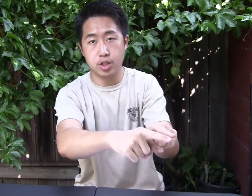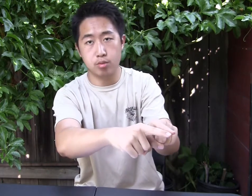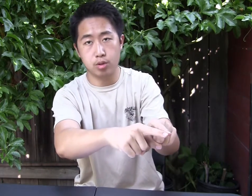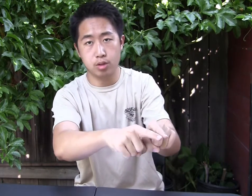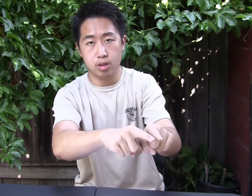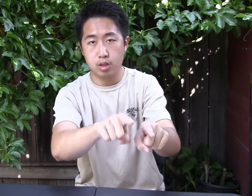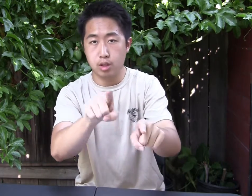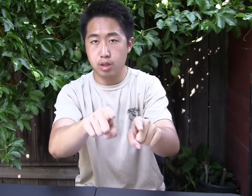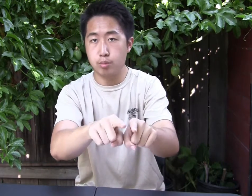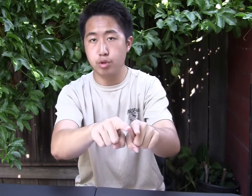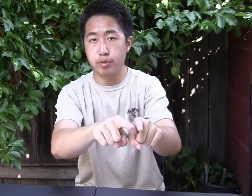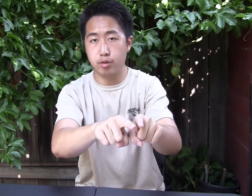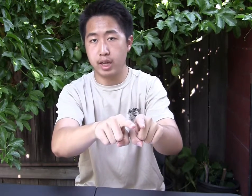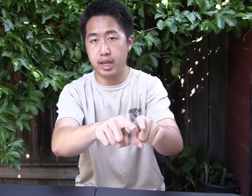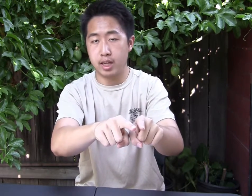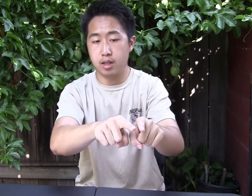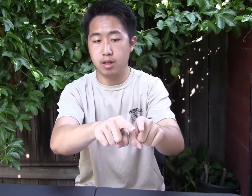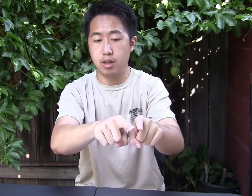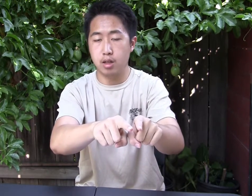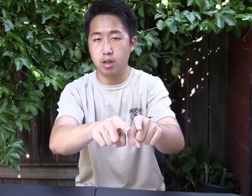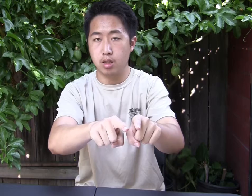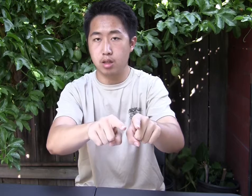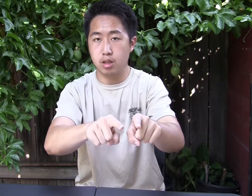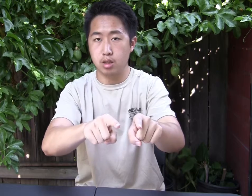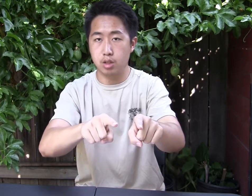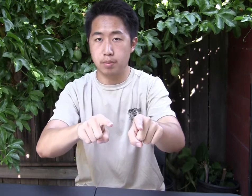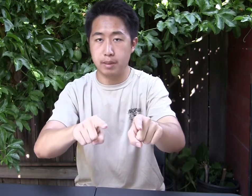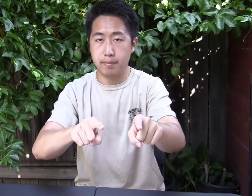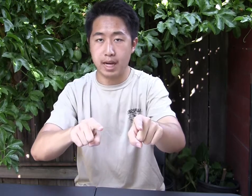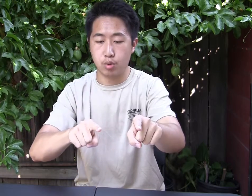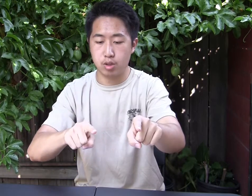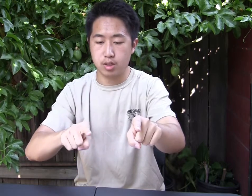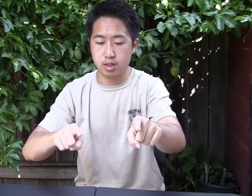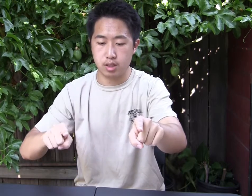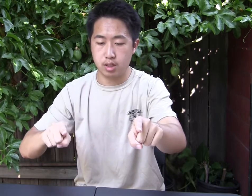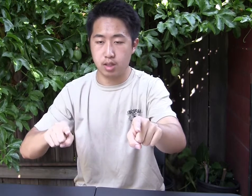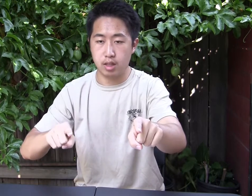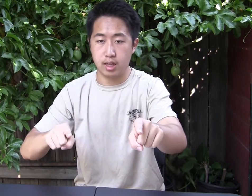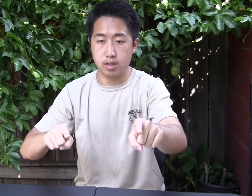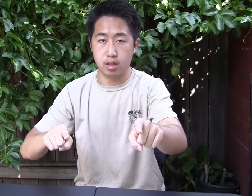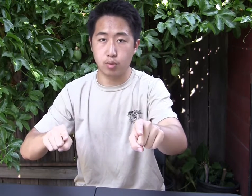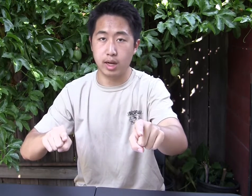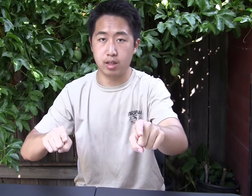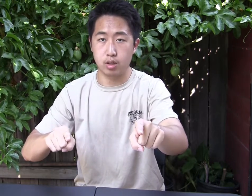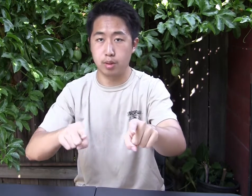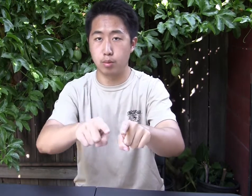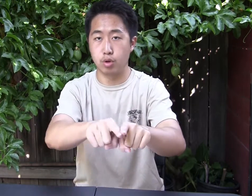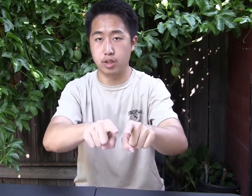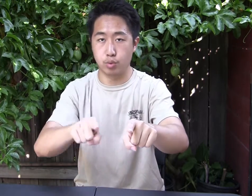general, move your right hand a little bit backwards and to the right a little bit more as well.